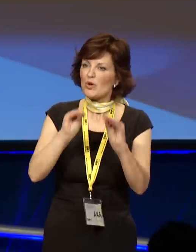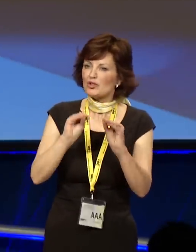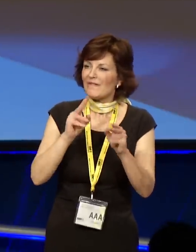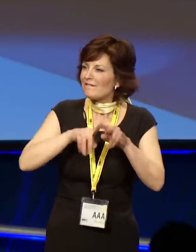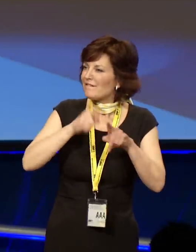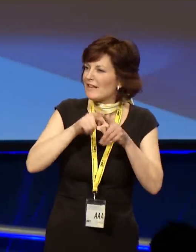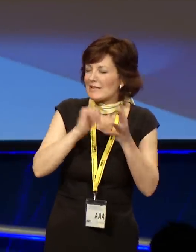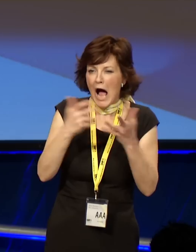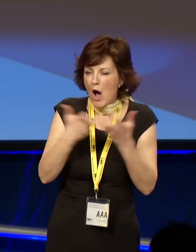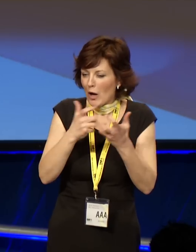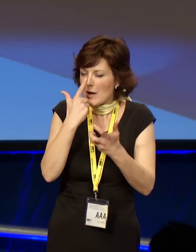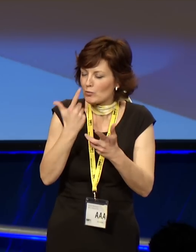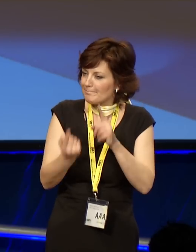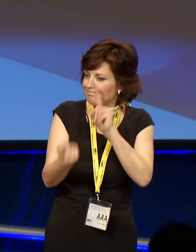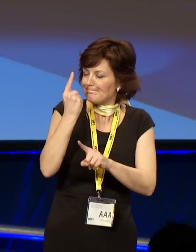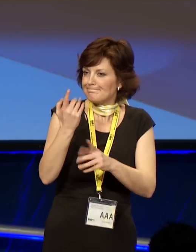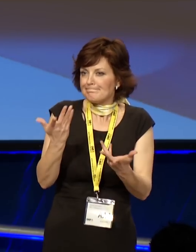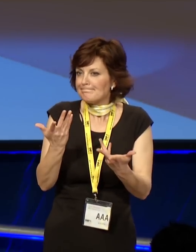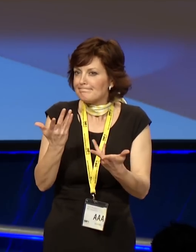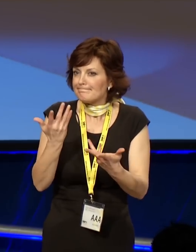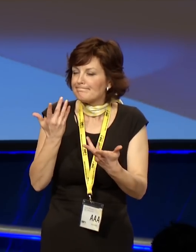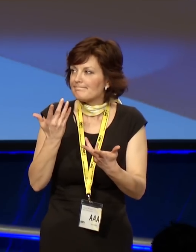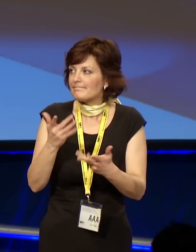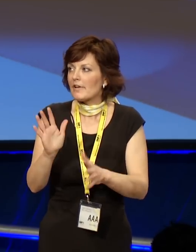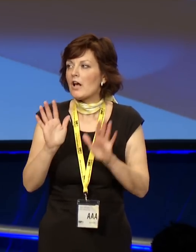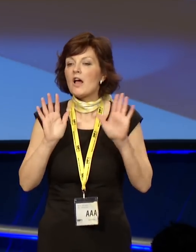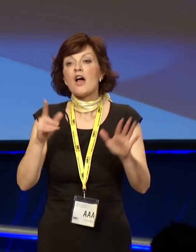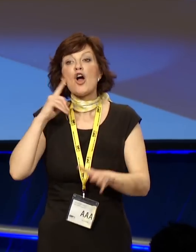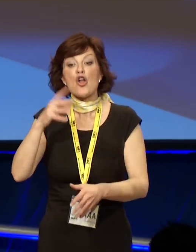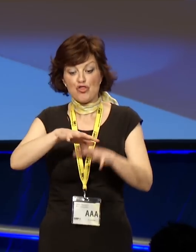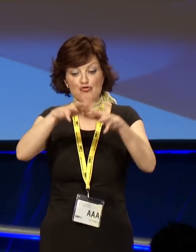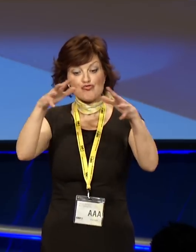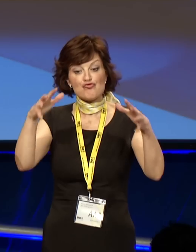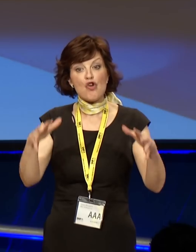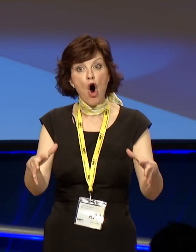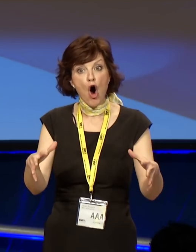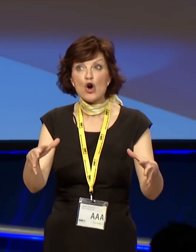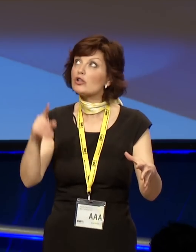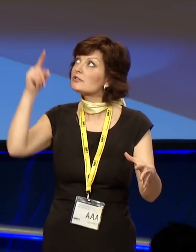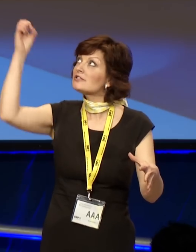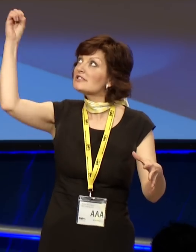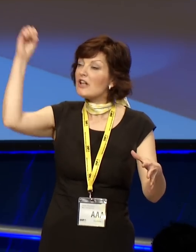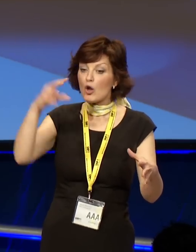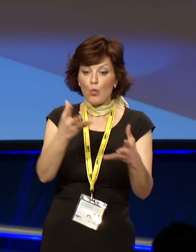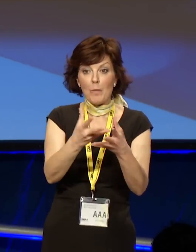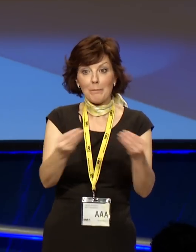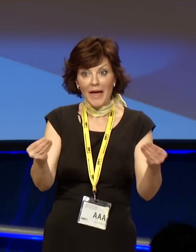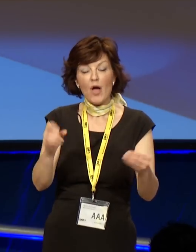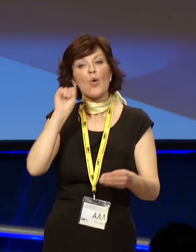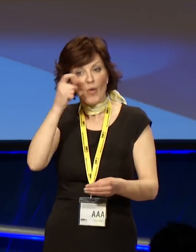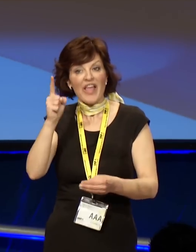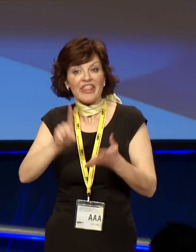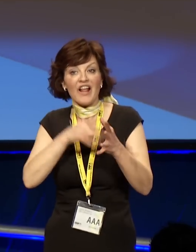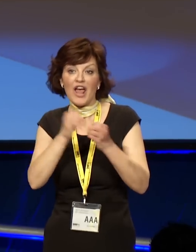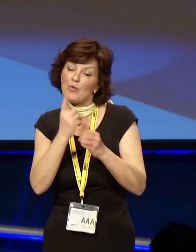you know, hold these people to account? Yes, the rocks will melt with the sun before the Labour Party introduce free tuition in Scotland.